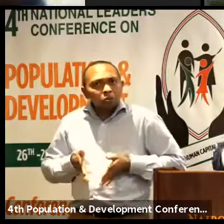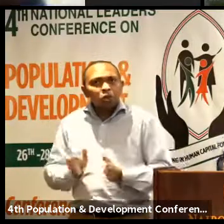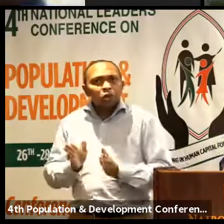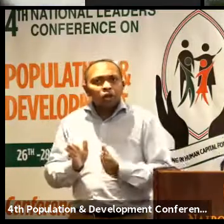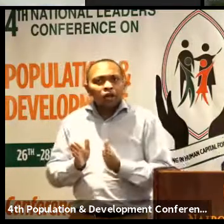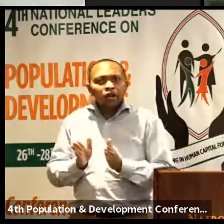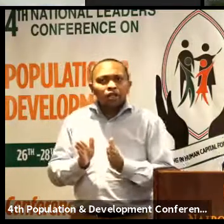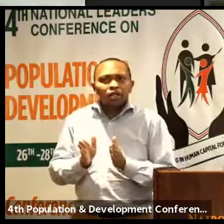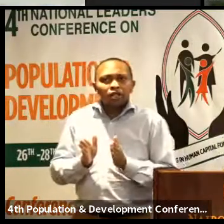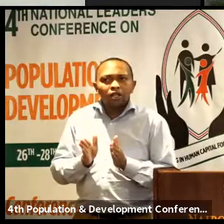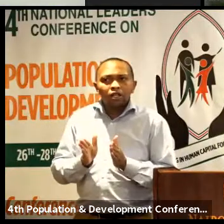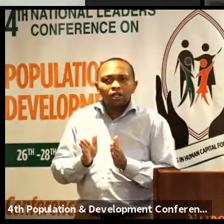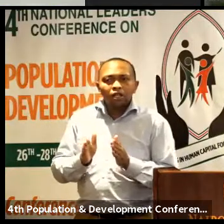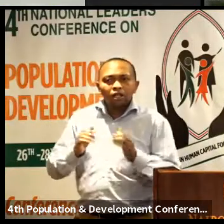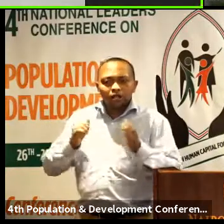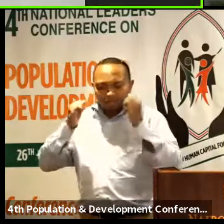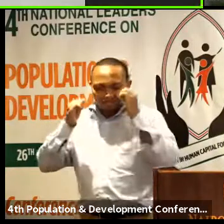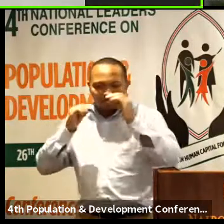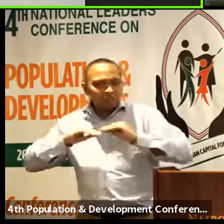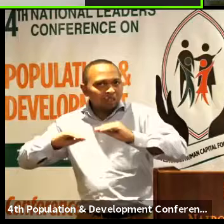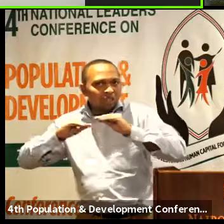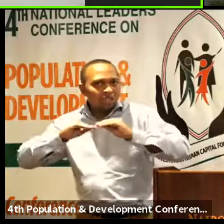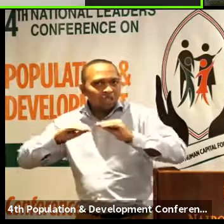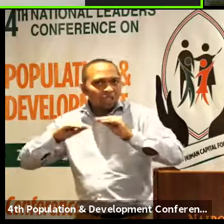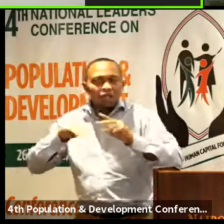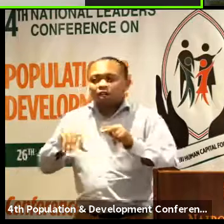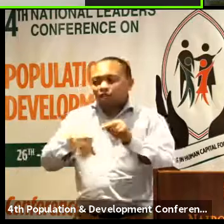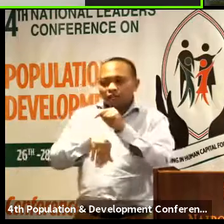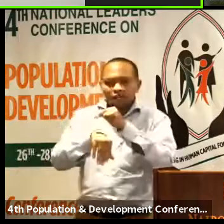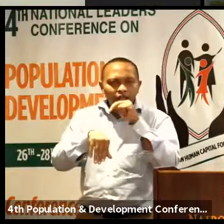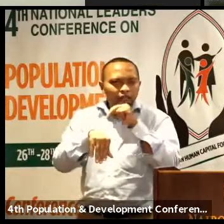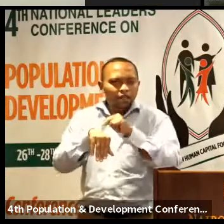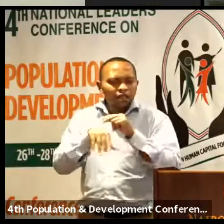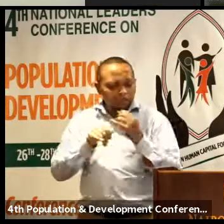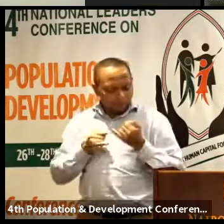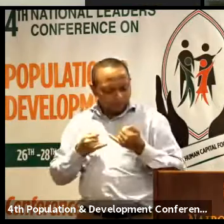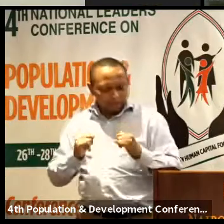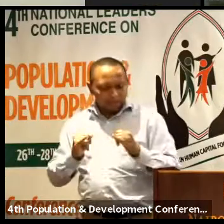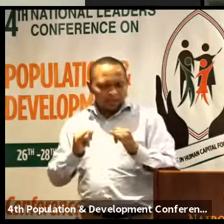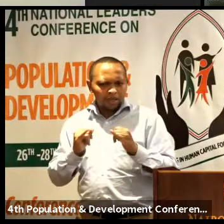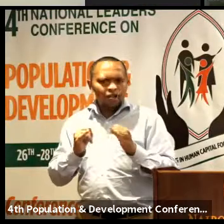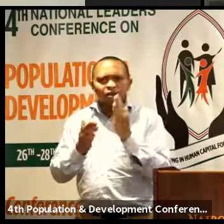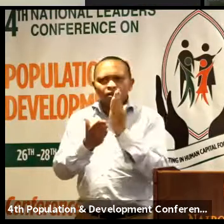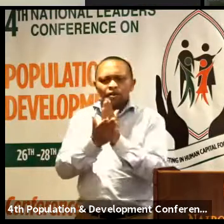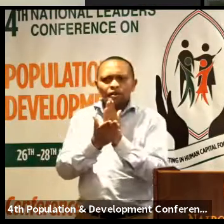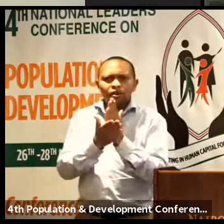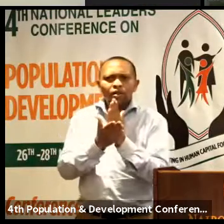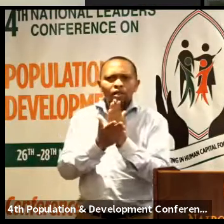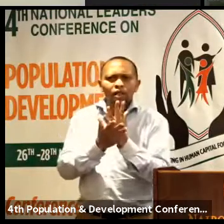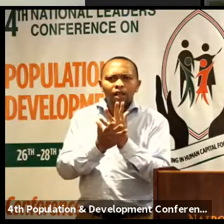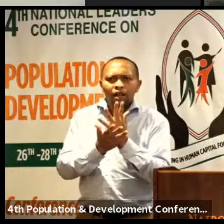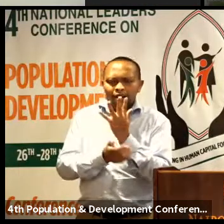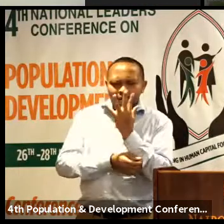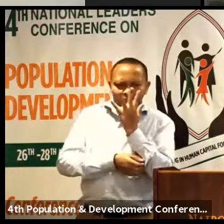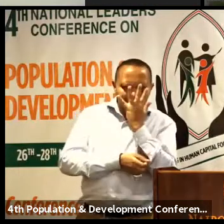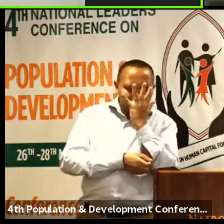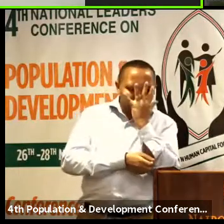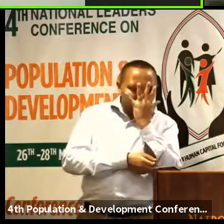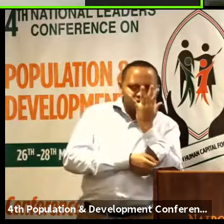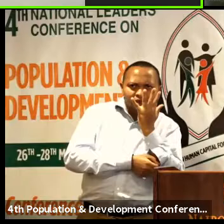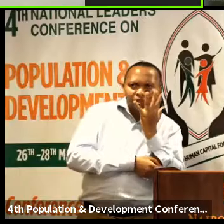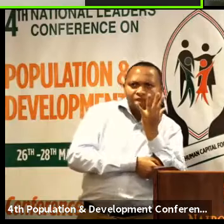call a pandemic as of now, as a nation, we are shying away from the fact that we are shying away from